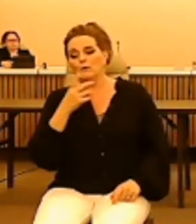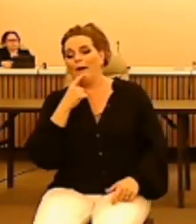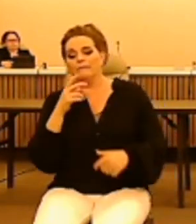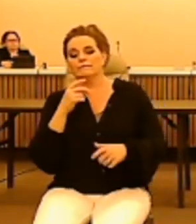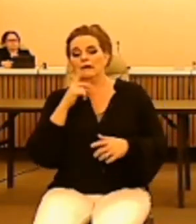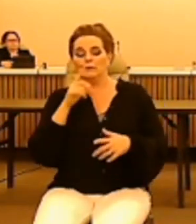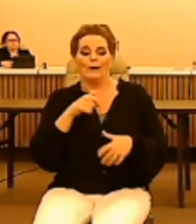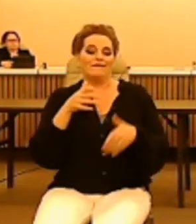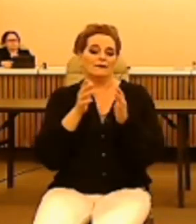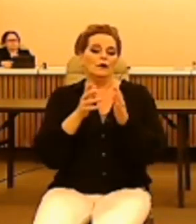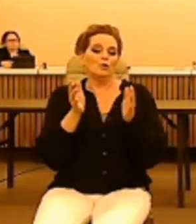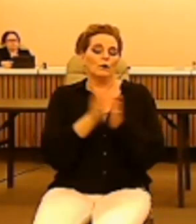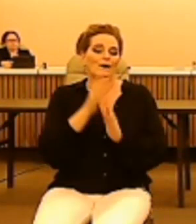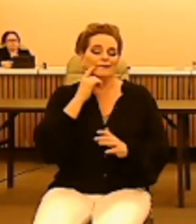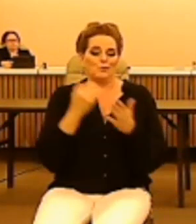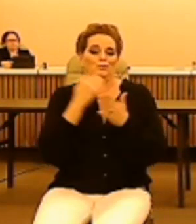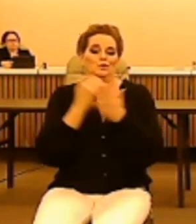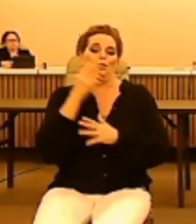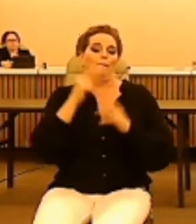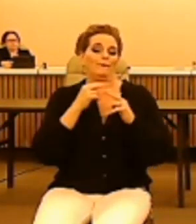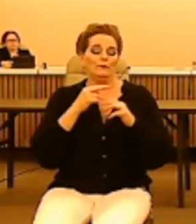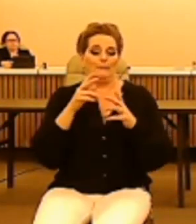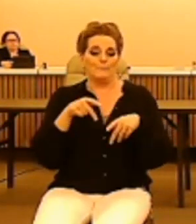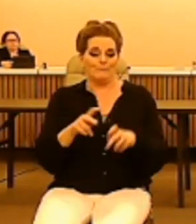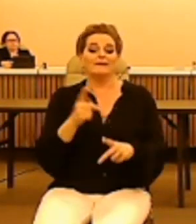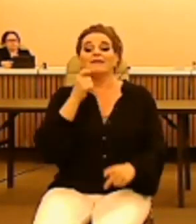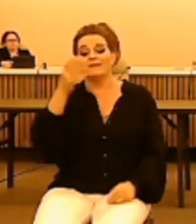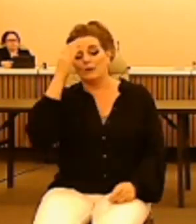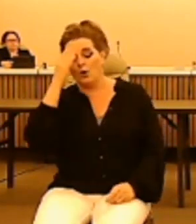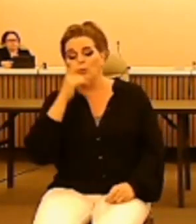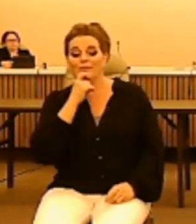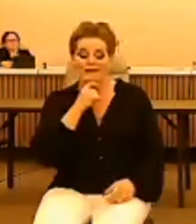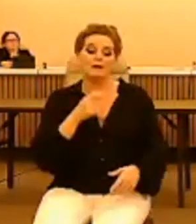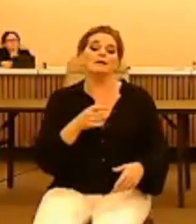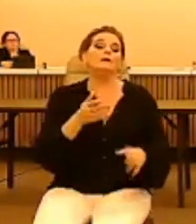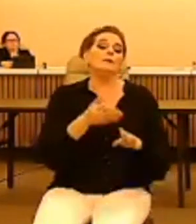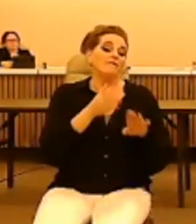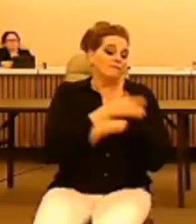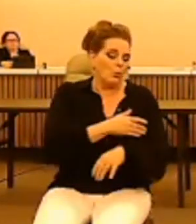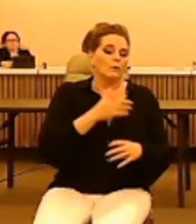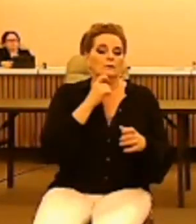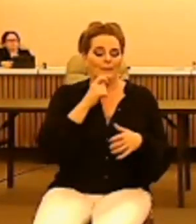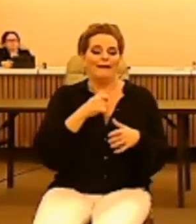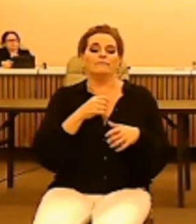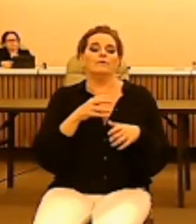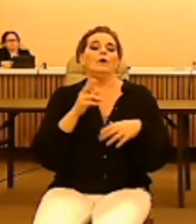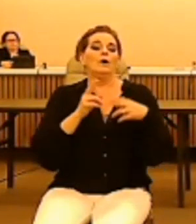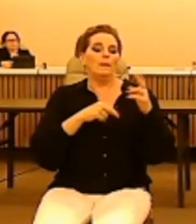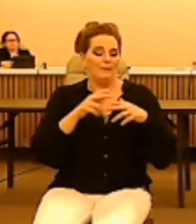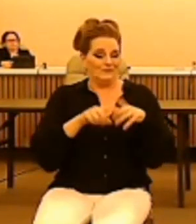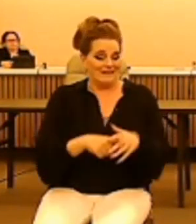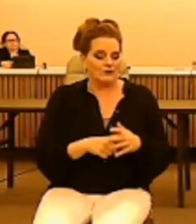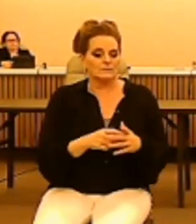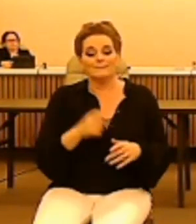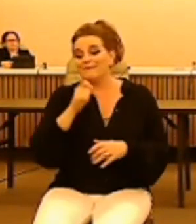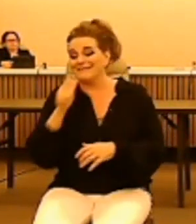then, it's going to be under the new code. Well, then they know if they got something in the works, they can pull the building permit prior to that. If it's not in the works,